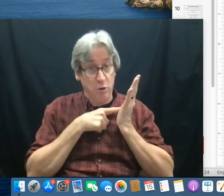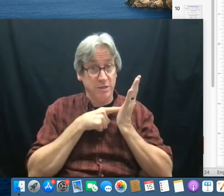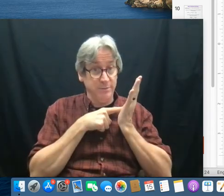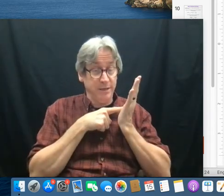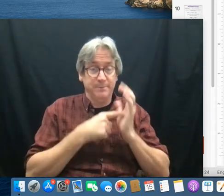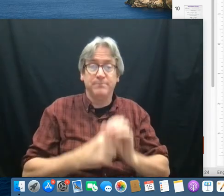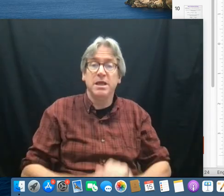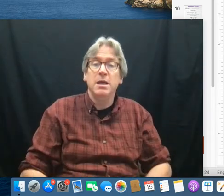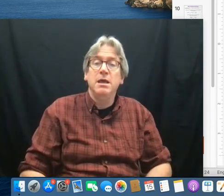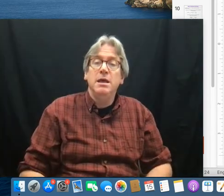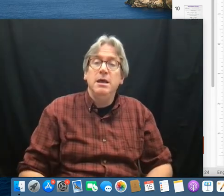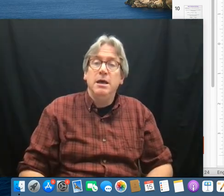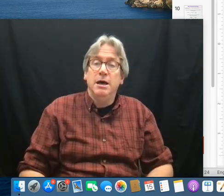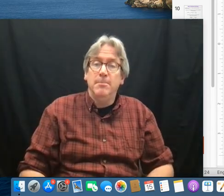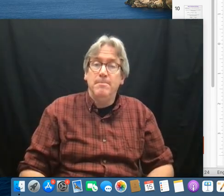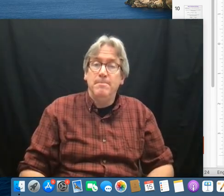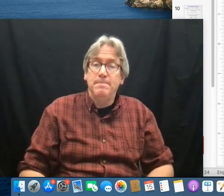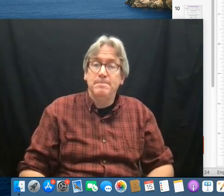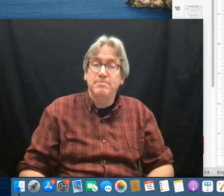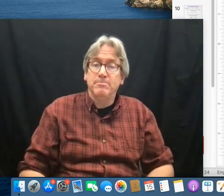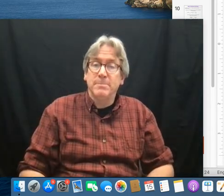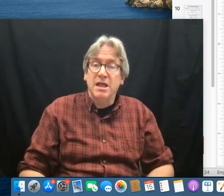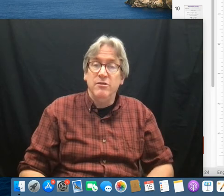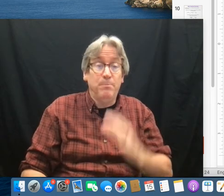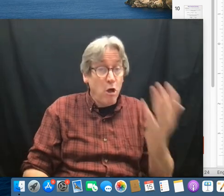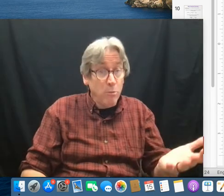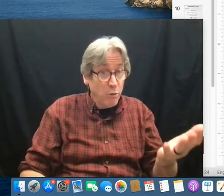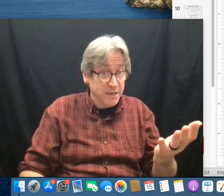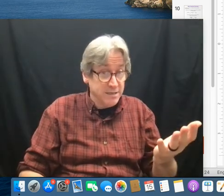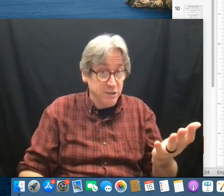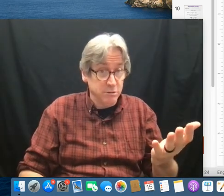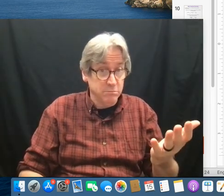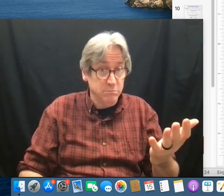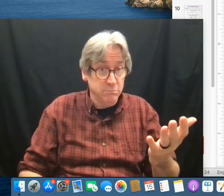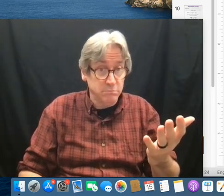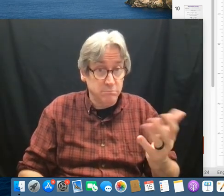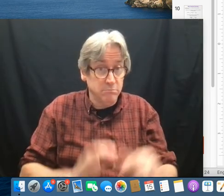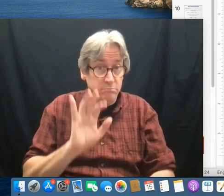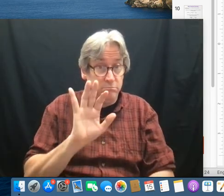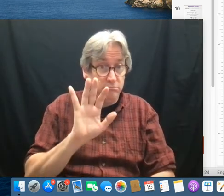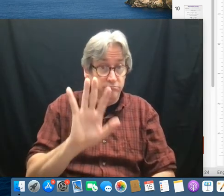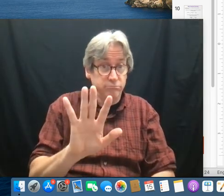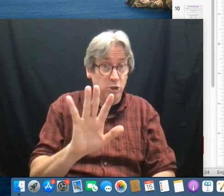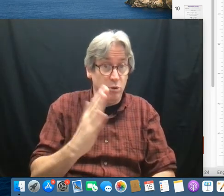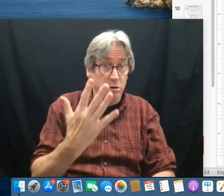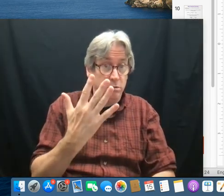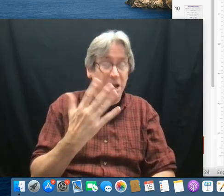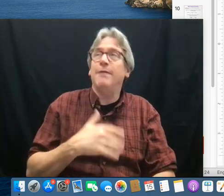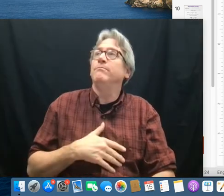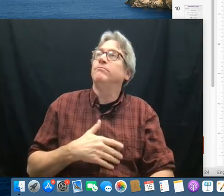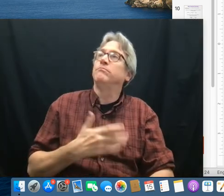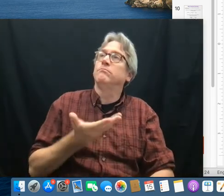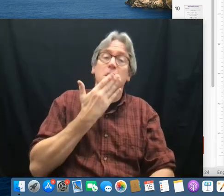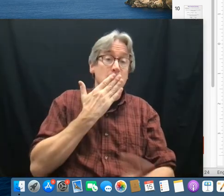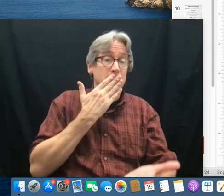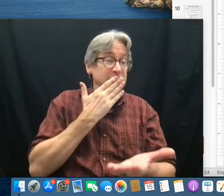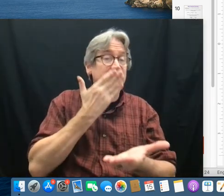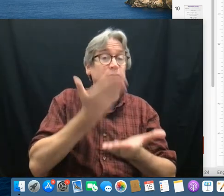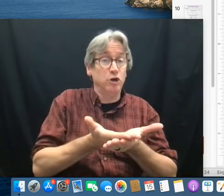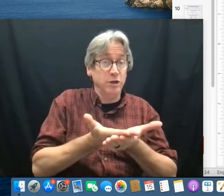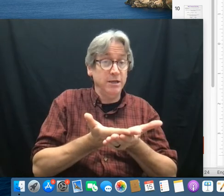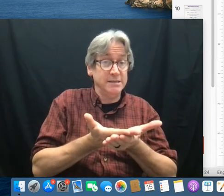Next is the movement. Does a sign move? And if so, where does it move and in what direction? That can really change the meaning. I could give